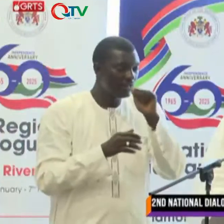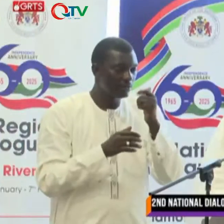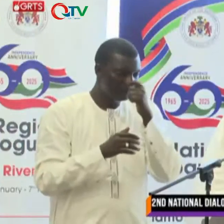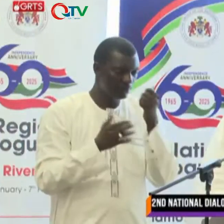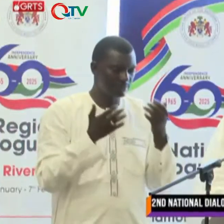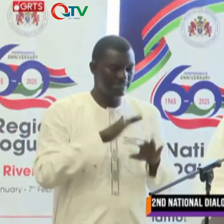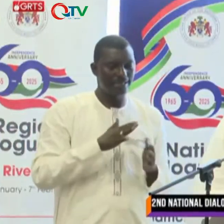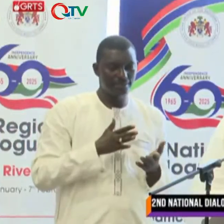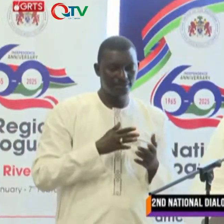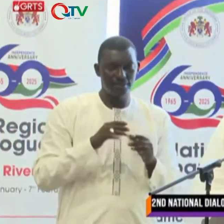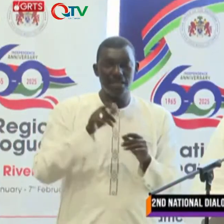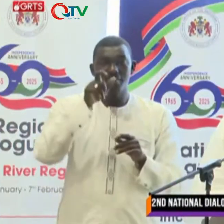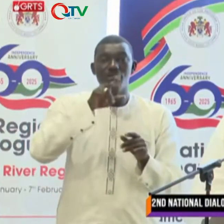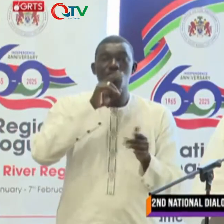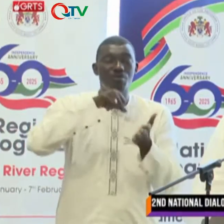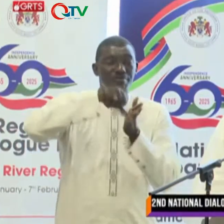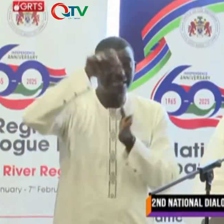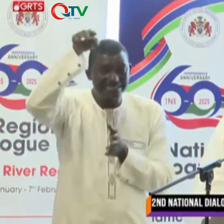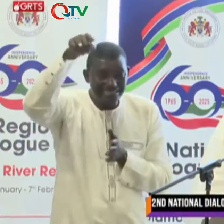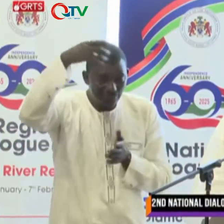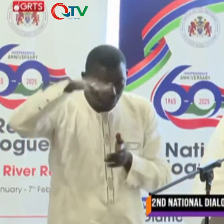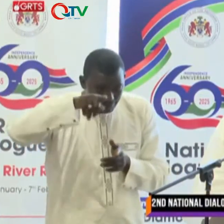his distant, unknown neighbor?